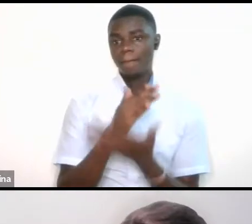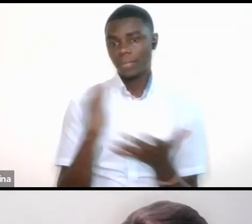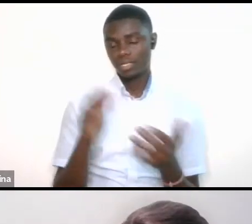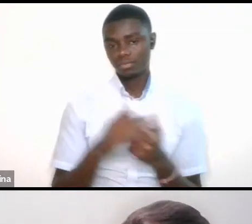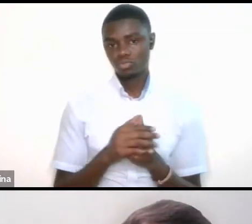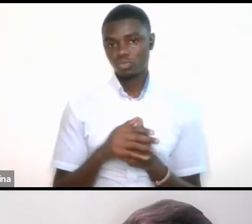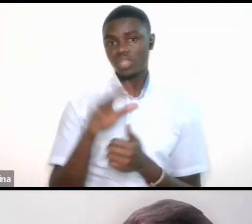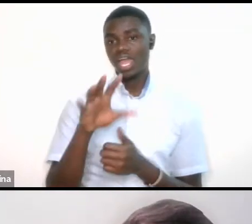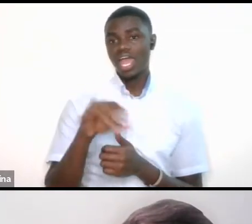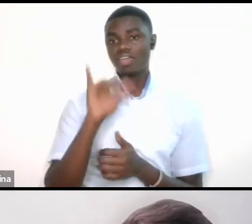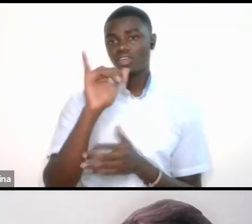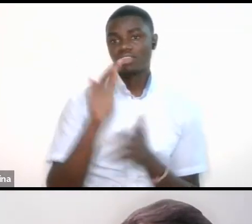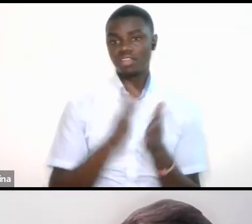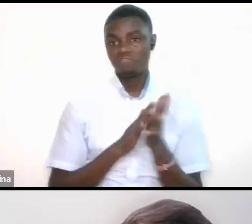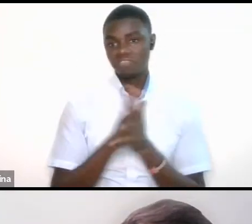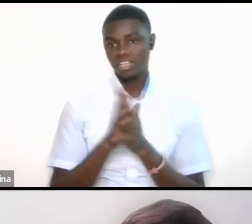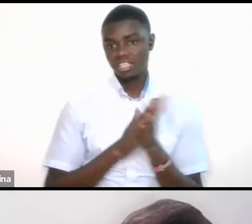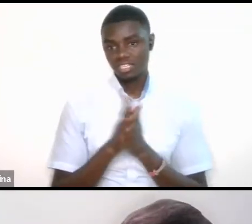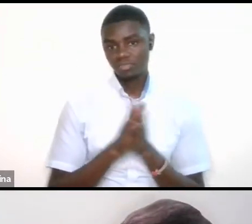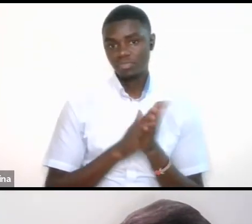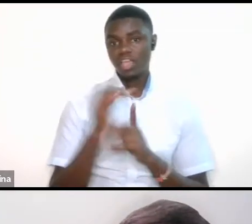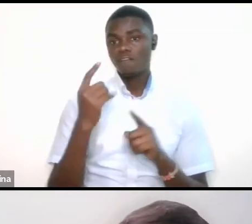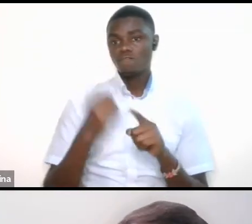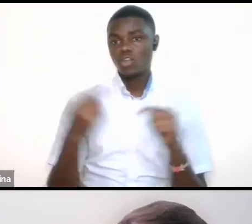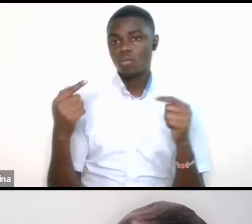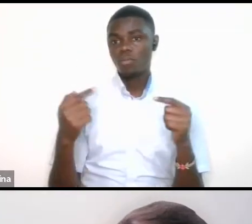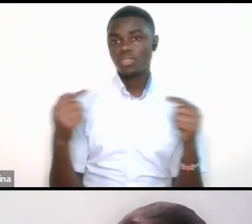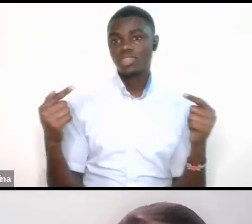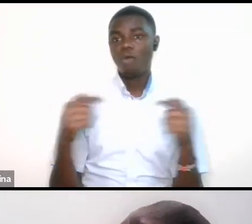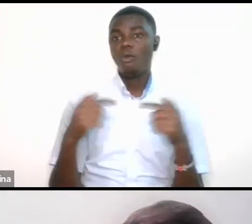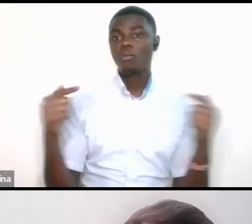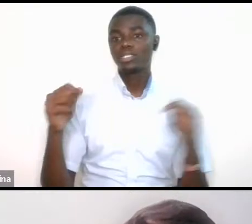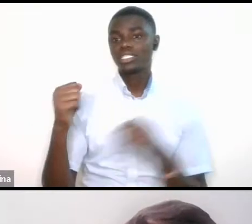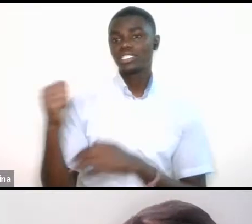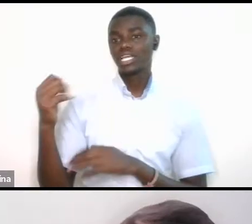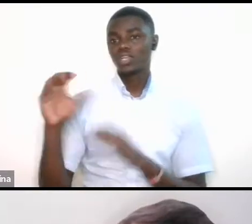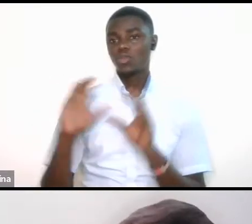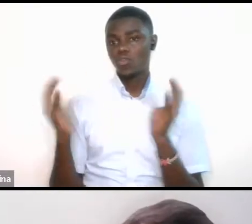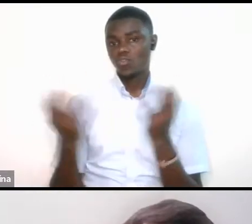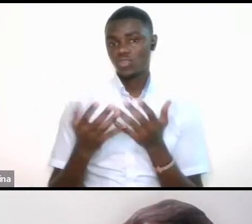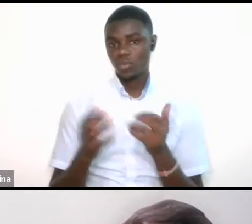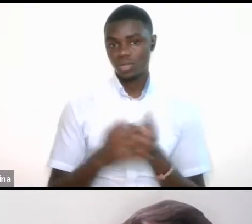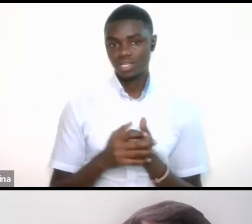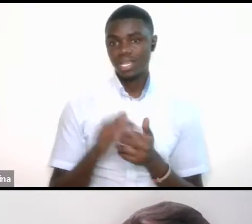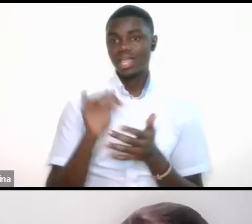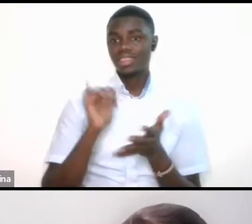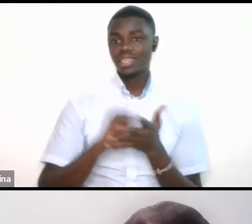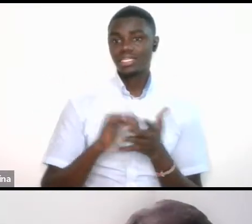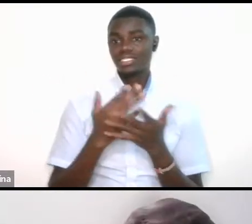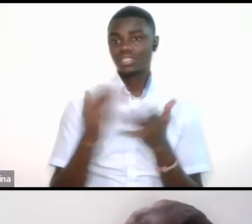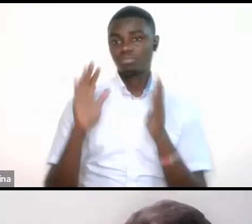that interesting, being from opposite sides of the world. I think there's something important in that.